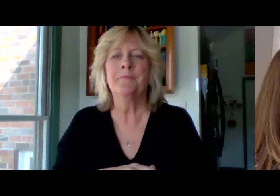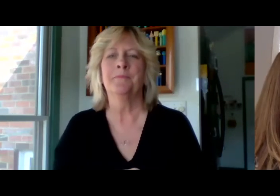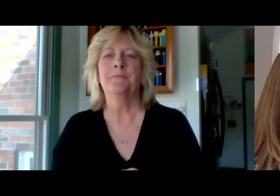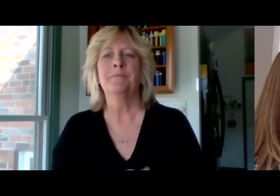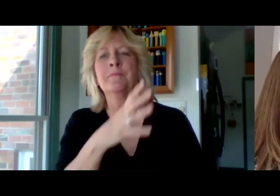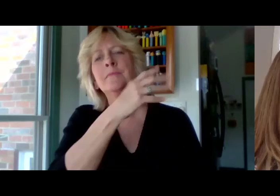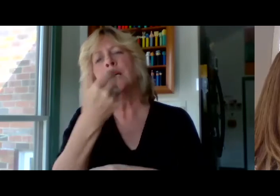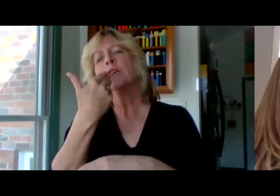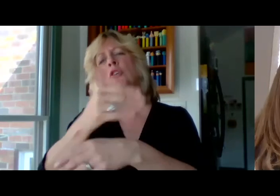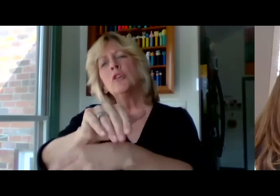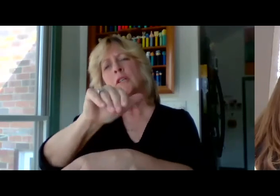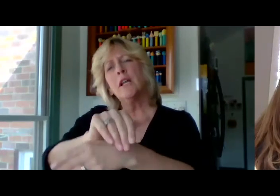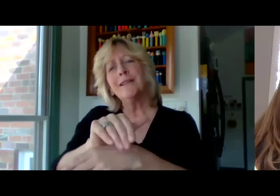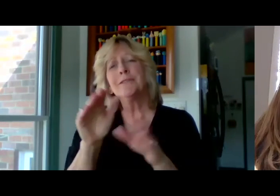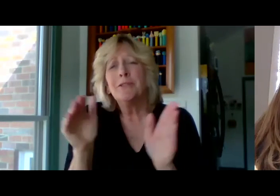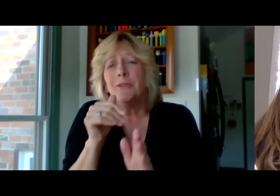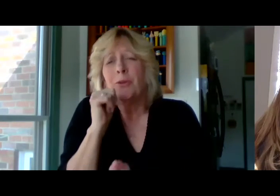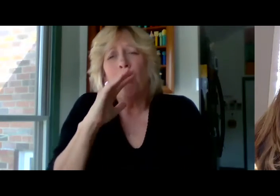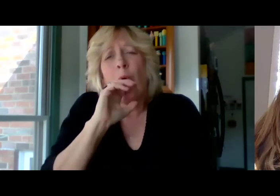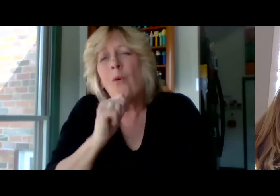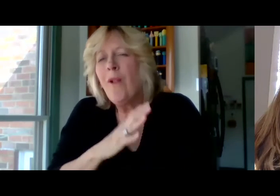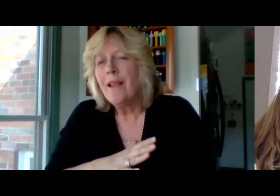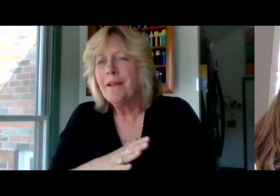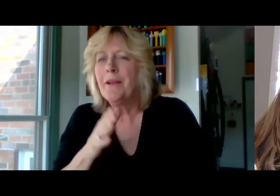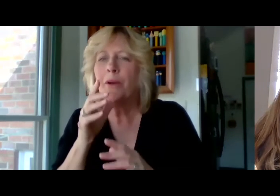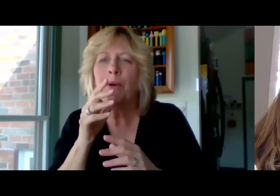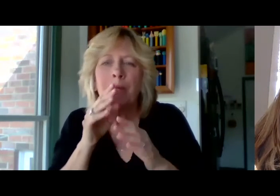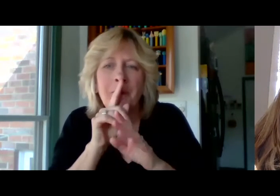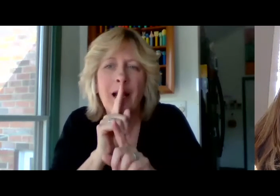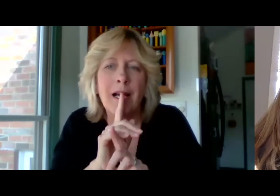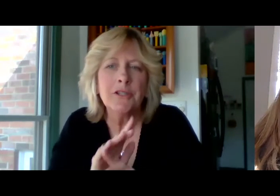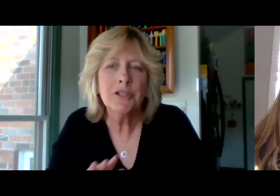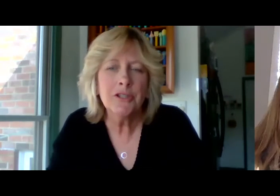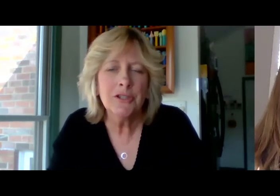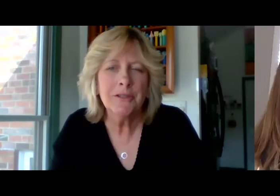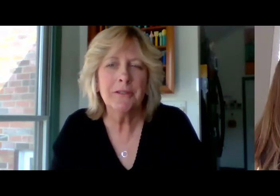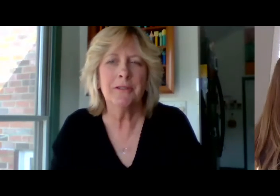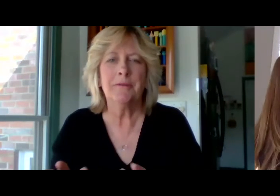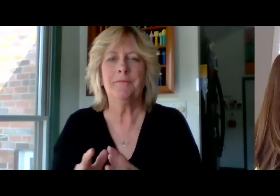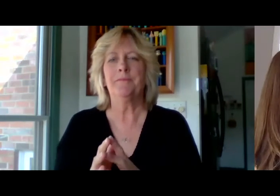And good night to the little old lady whispering, hush.